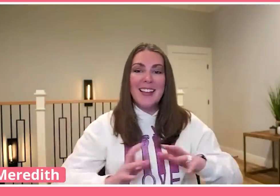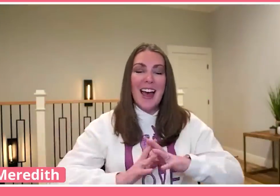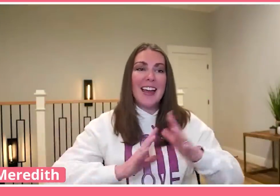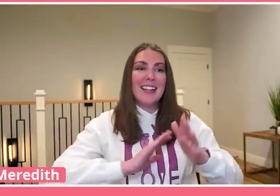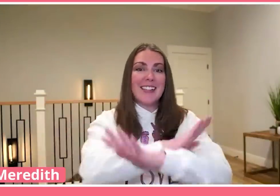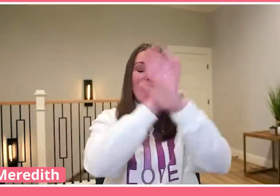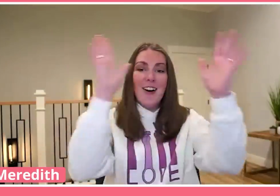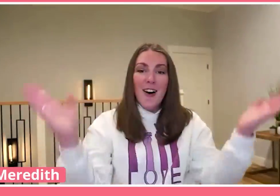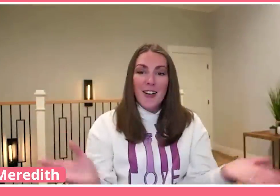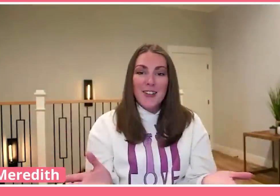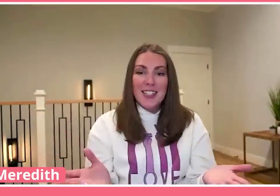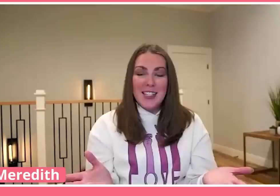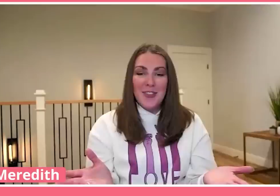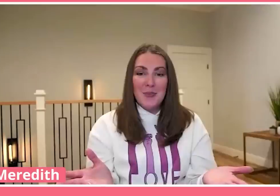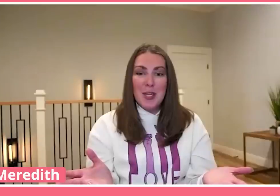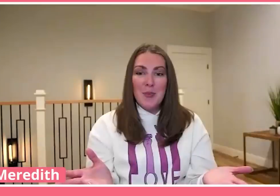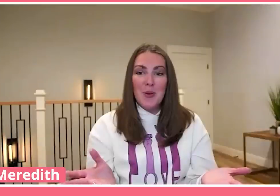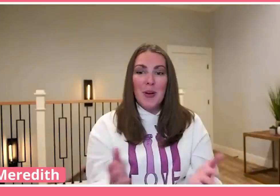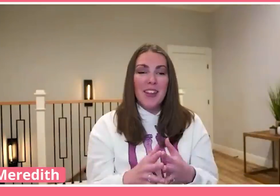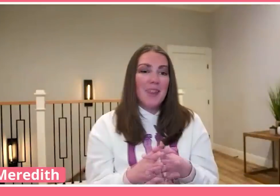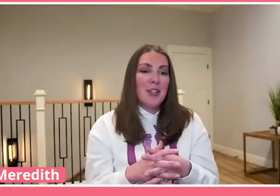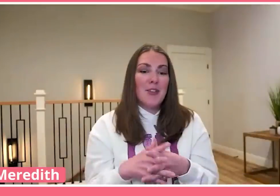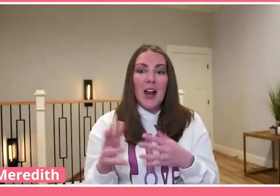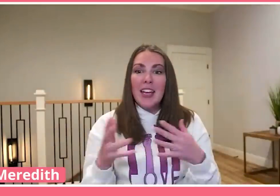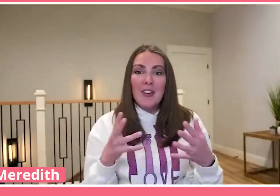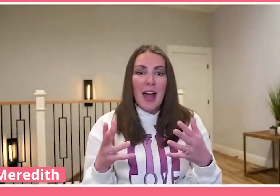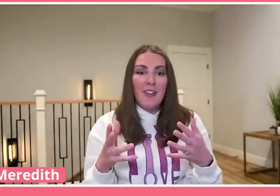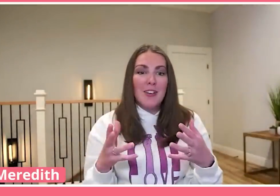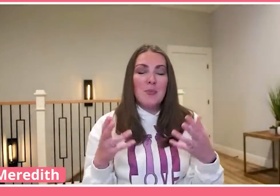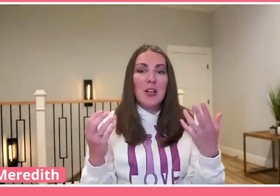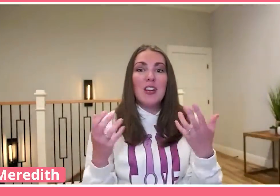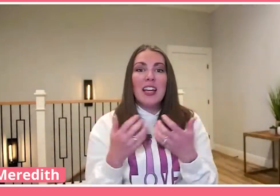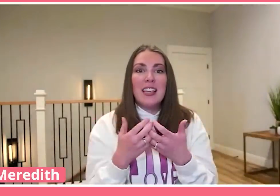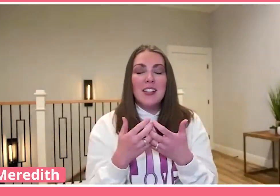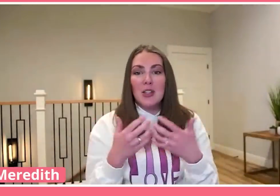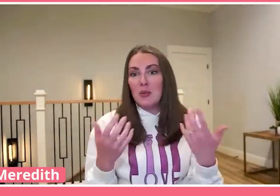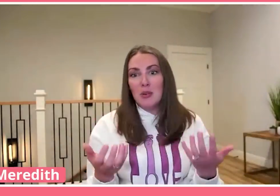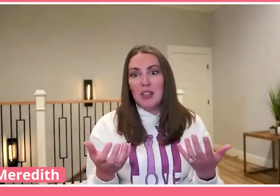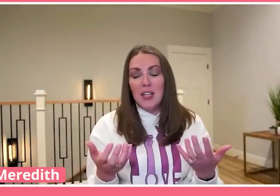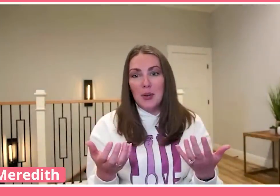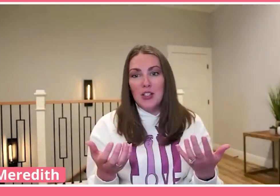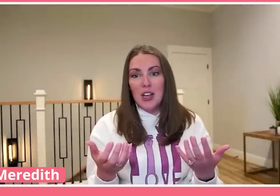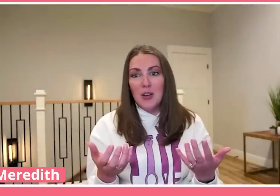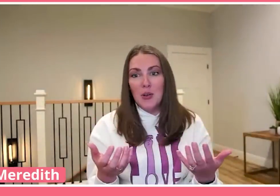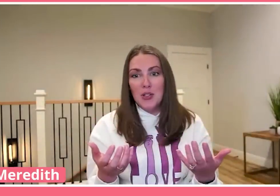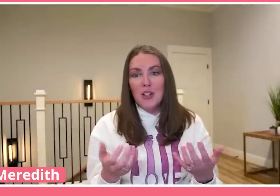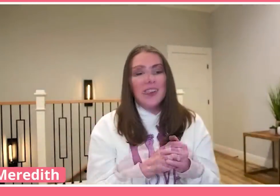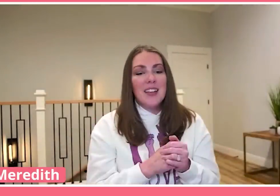that. It's all of these different people with their variety of backgrounds, but you're connected through a language and a culture. I